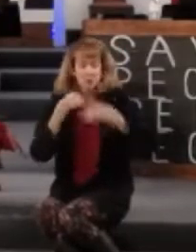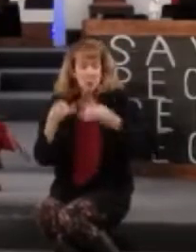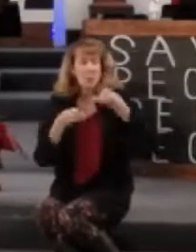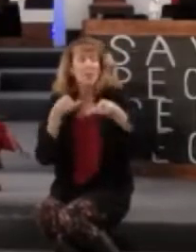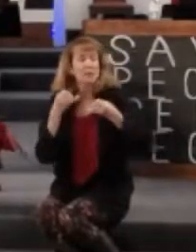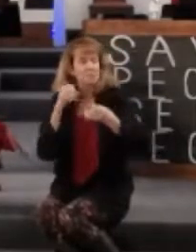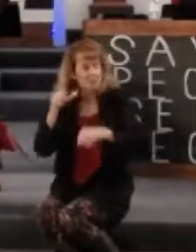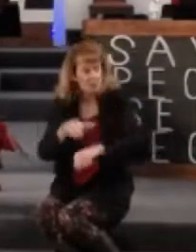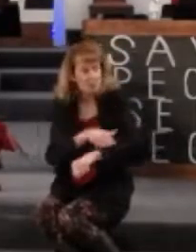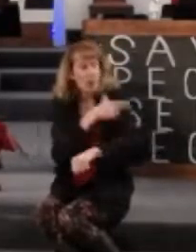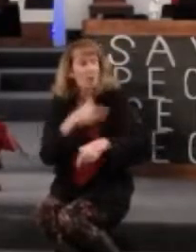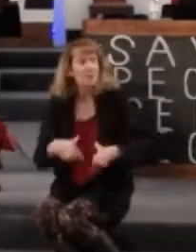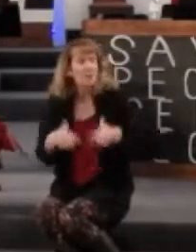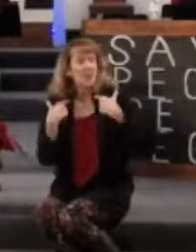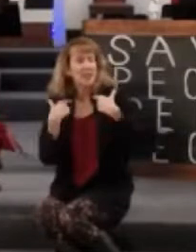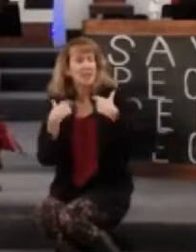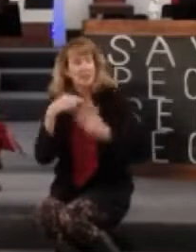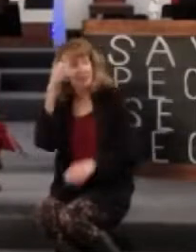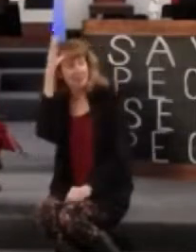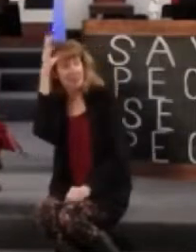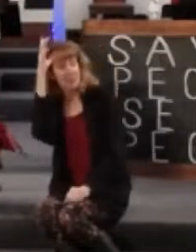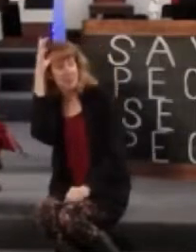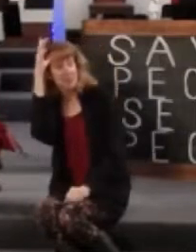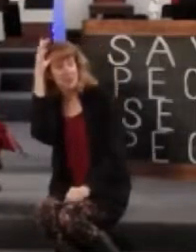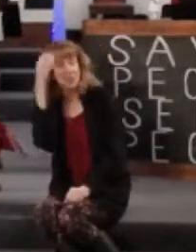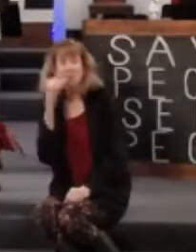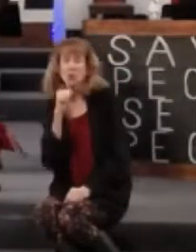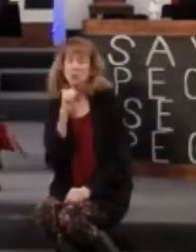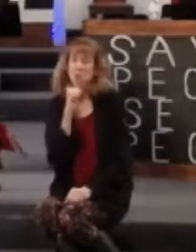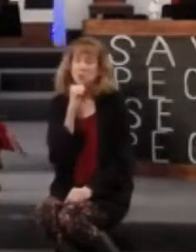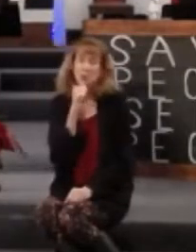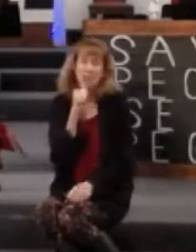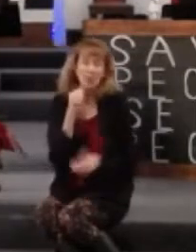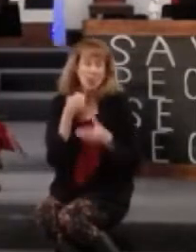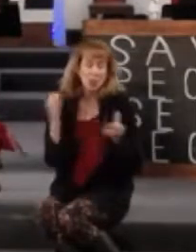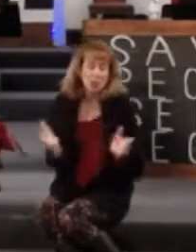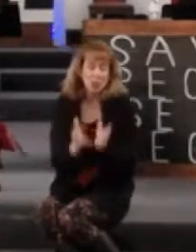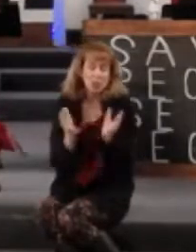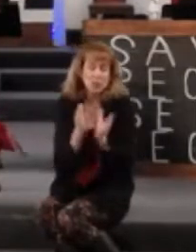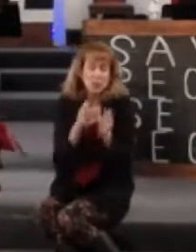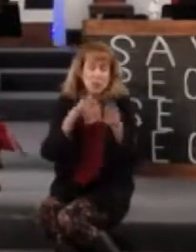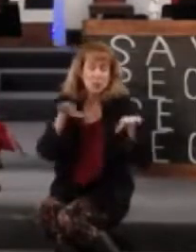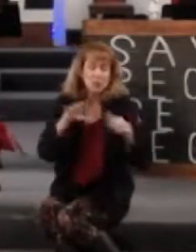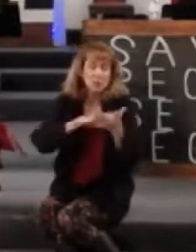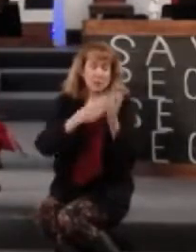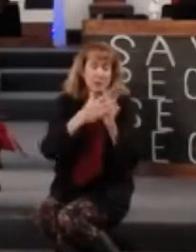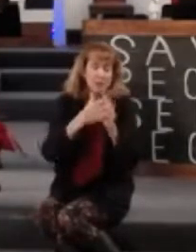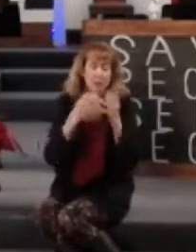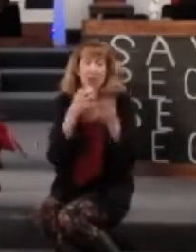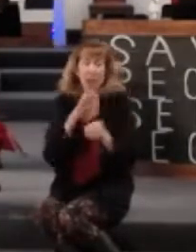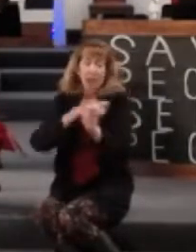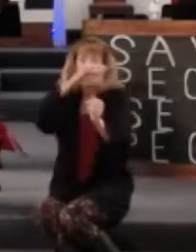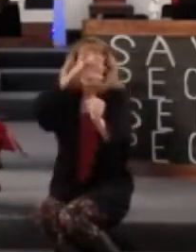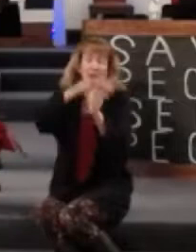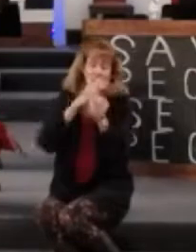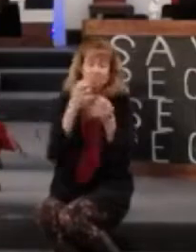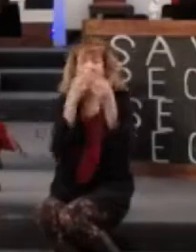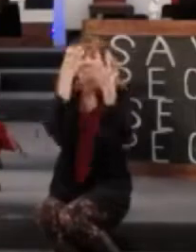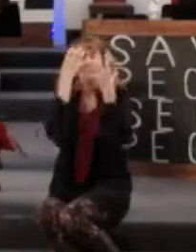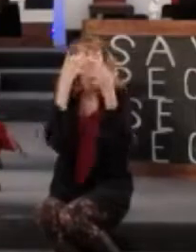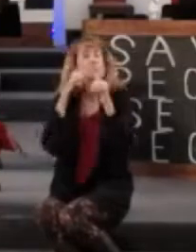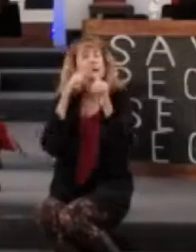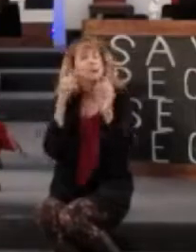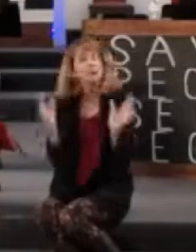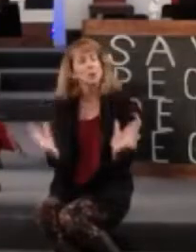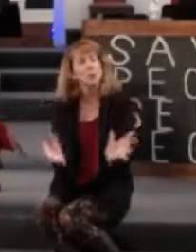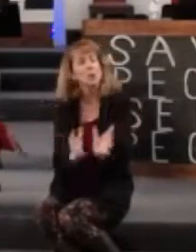earth. Fathers, do not exasperate your children. Instead, bring them up in the training and